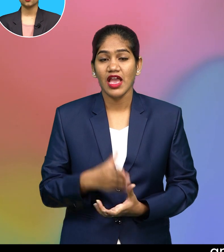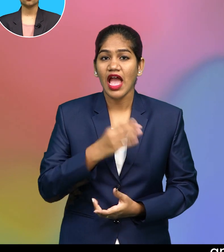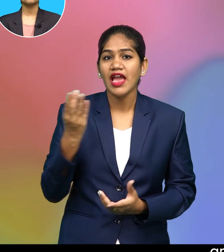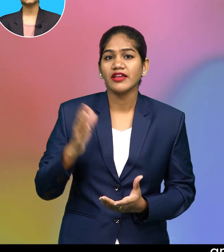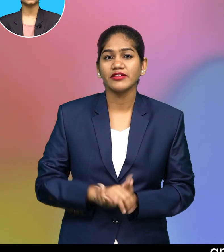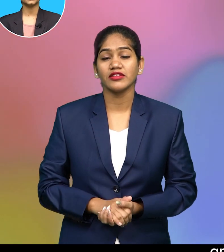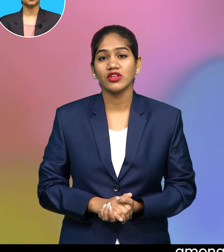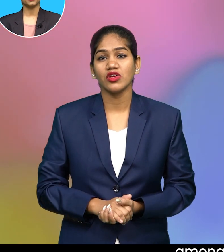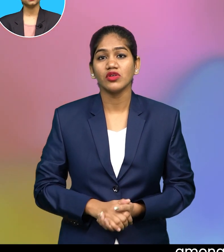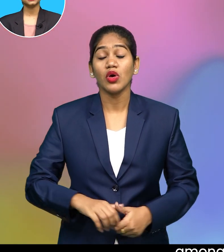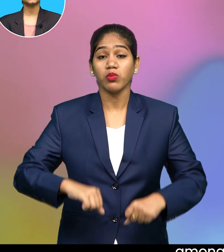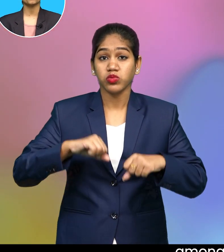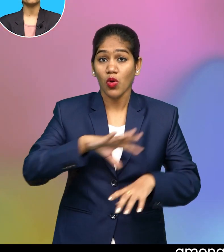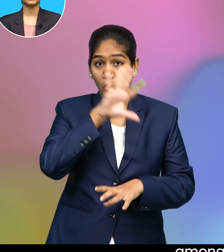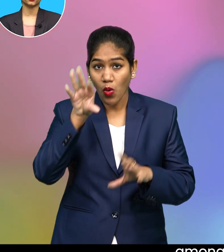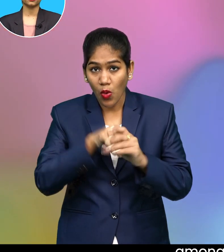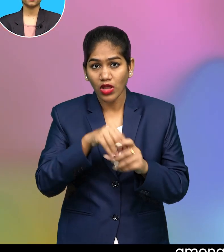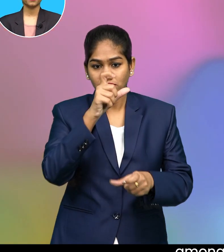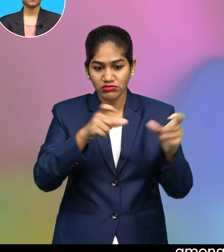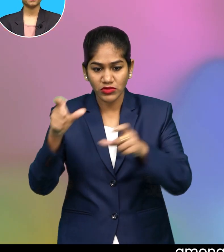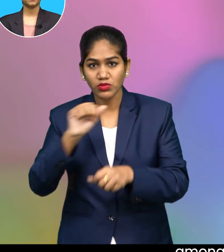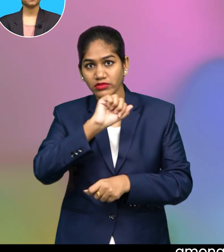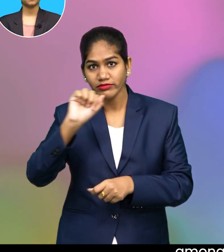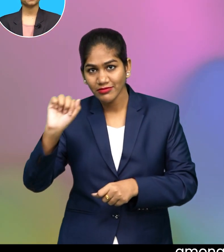and obesity among its population.